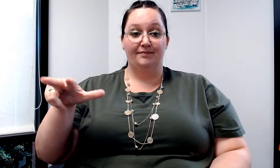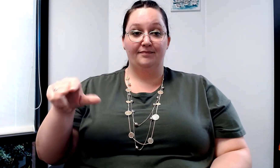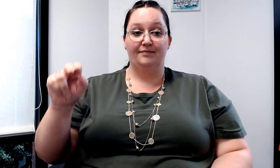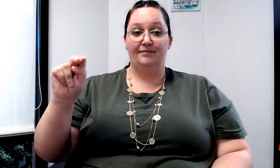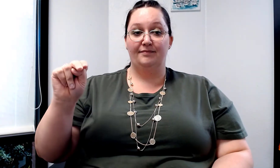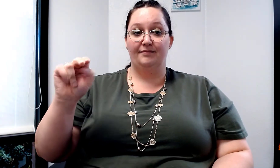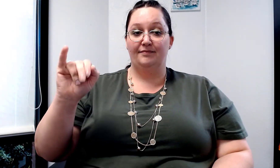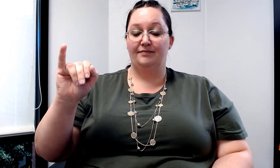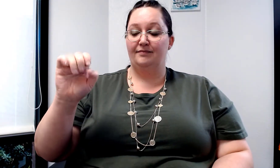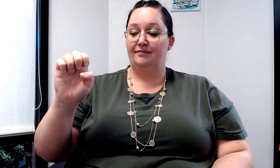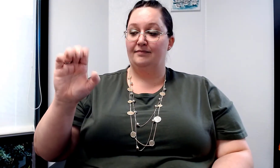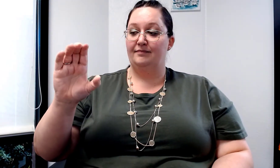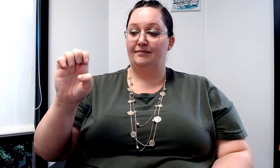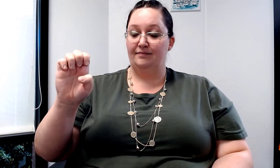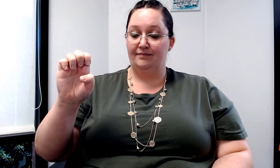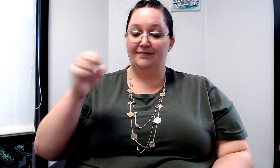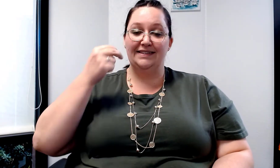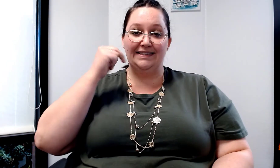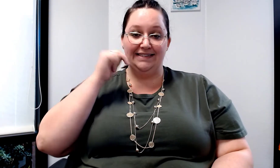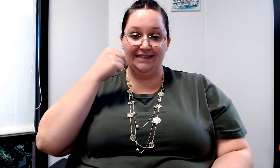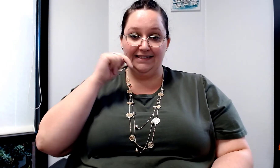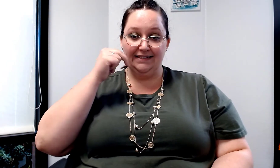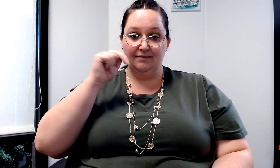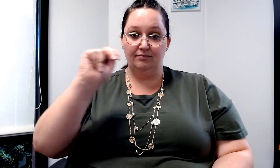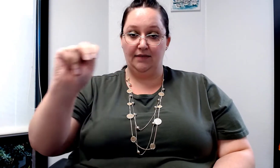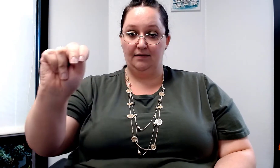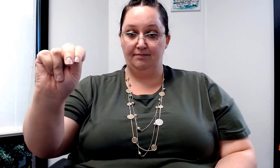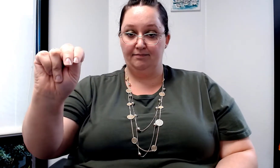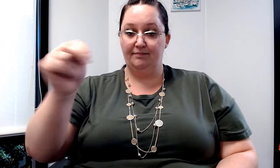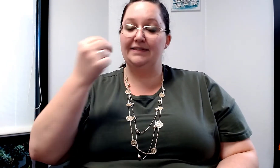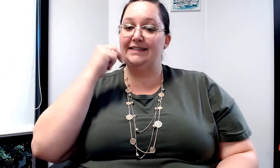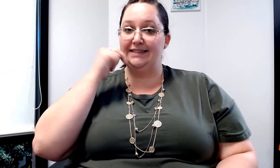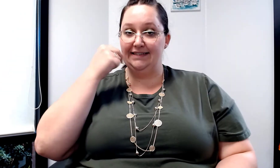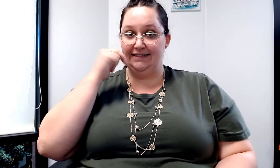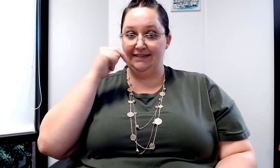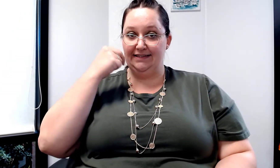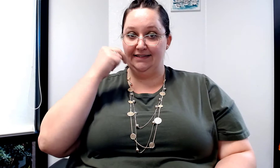Number 33, niece, with an N, niece.